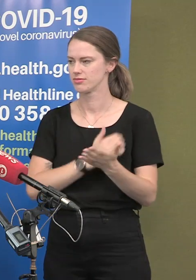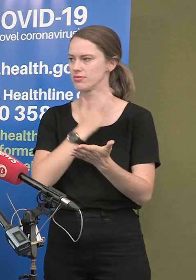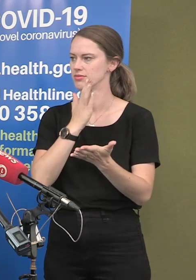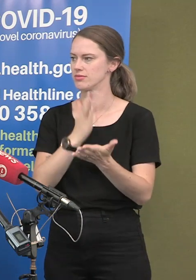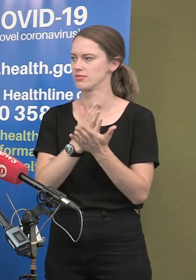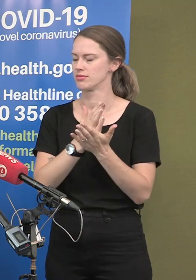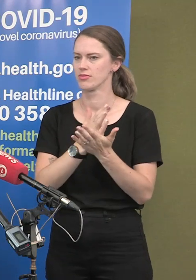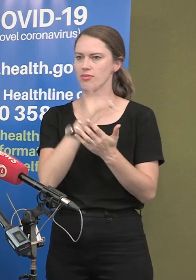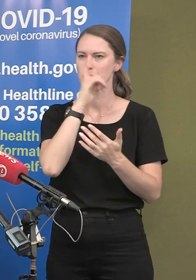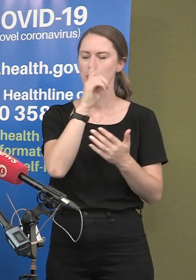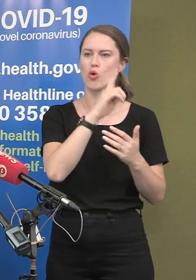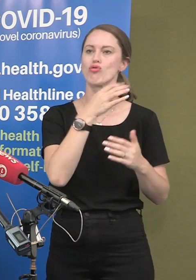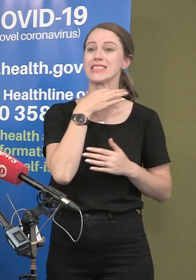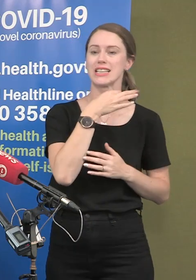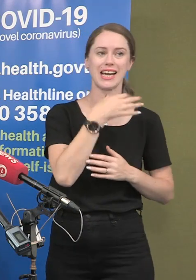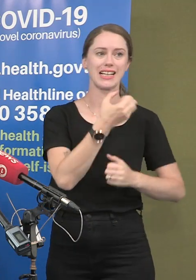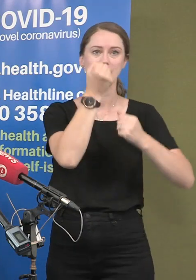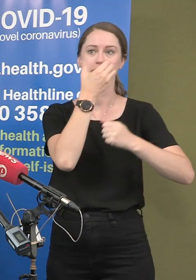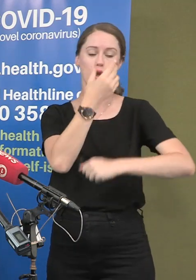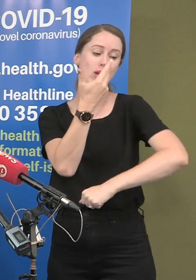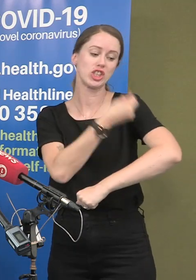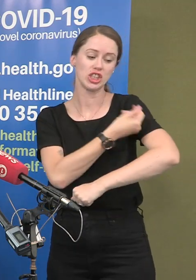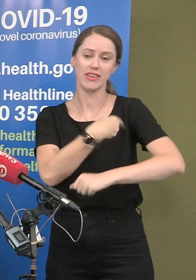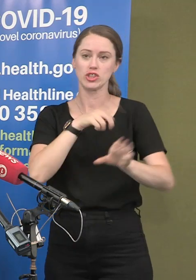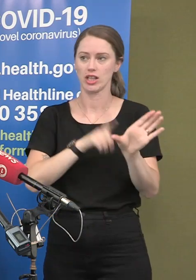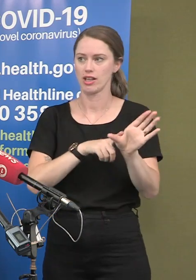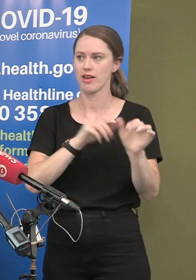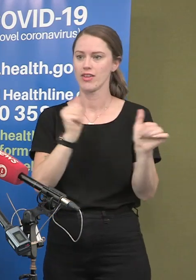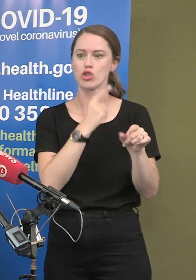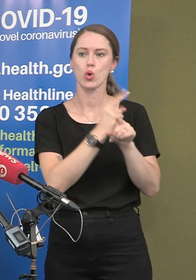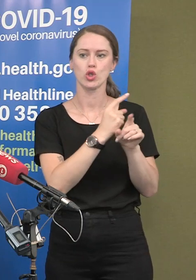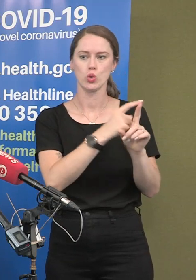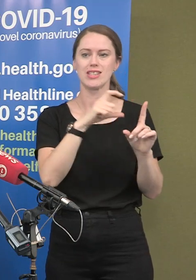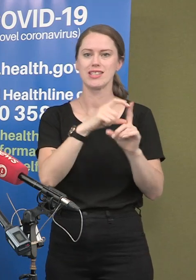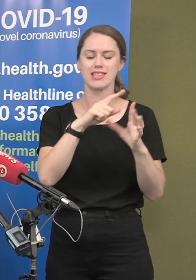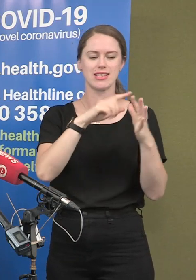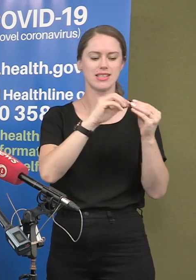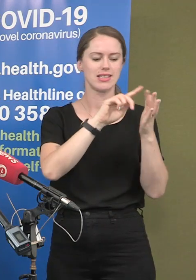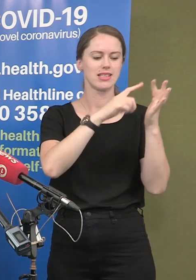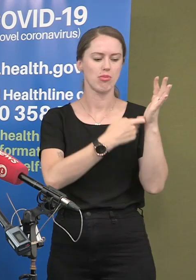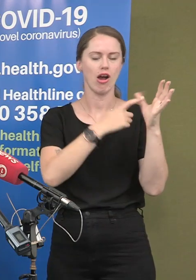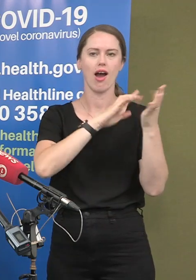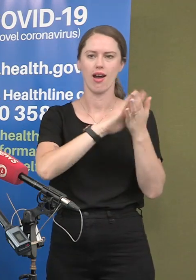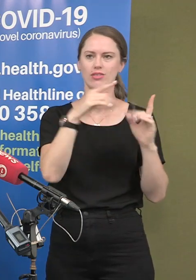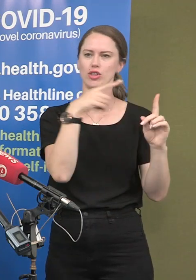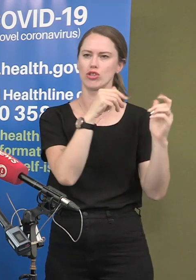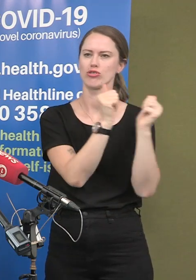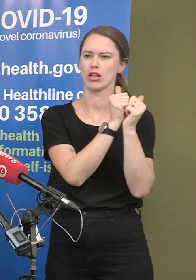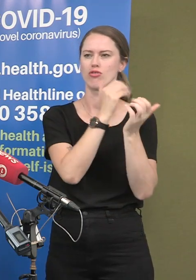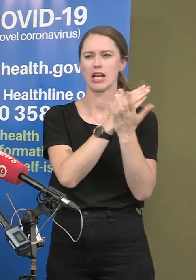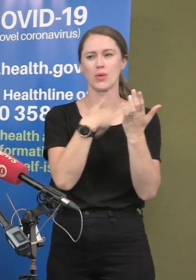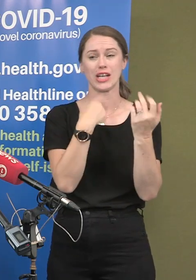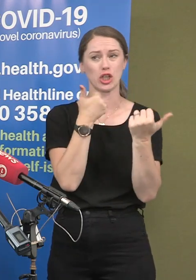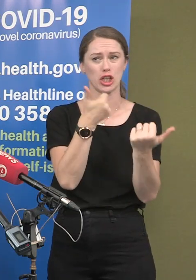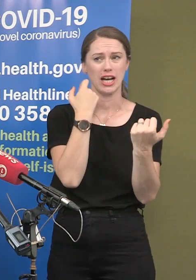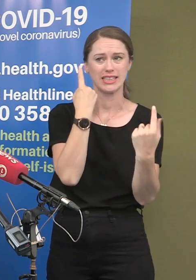our susceptible people as possible get their flu injection this year. I have talked with Deborah, and she's agreed that what we really need is good